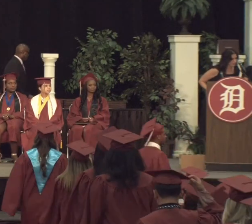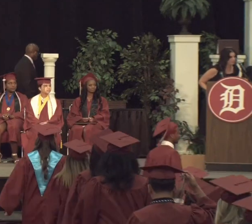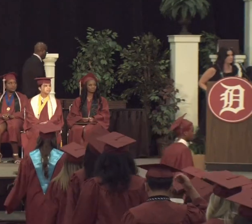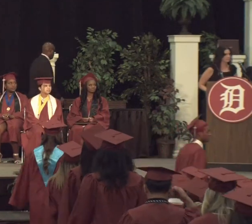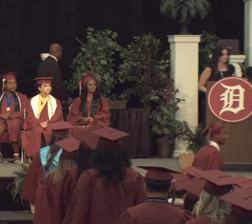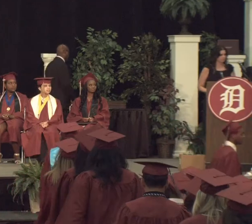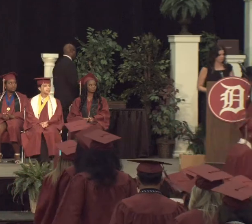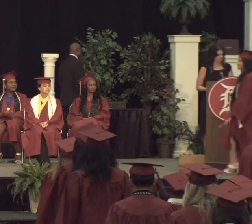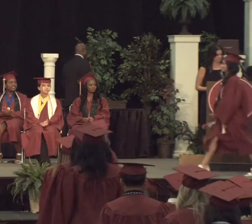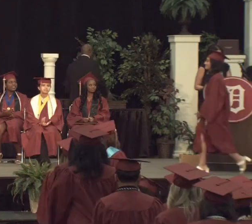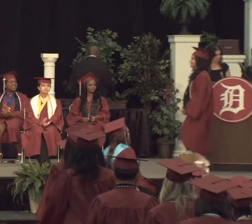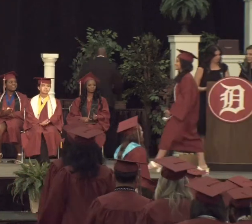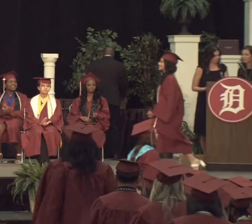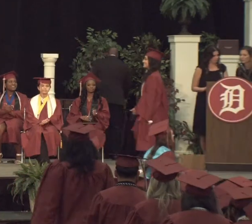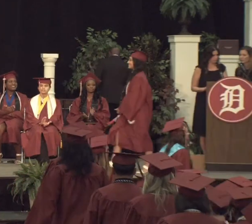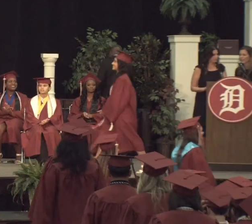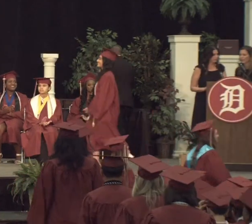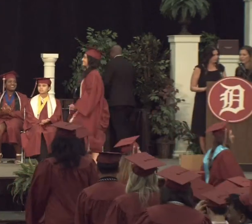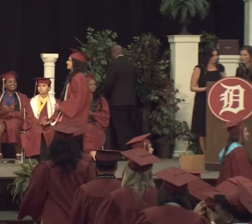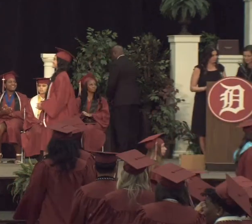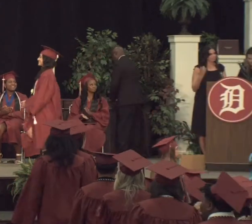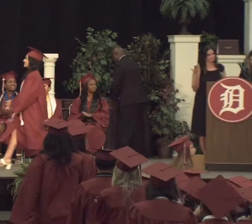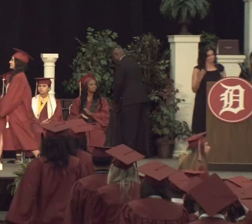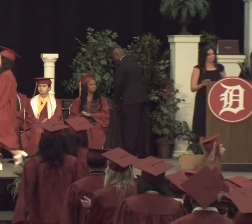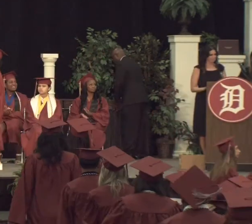Aaliyah Ahmed.